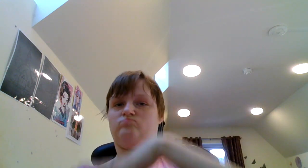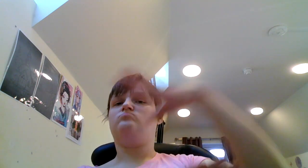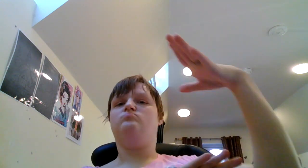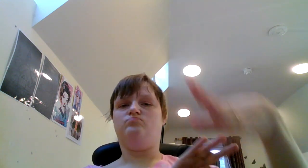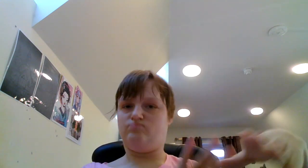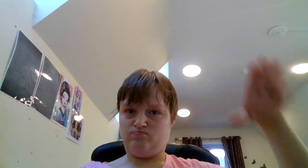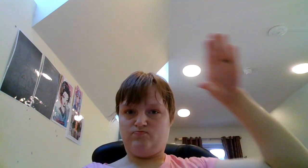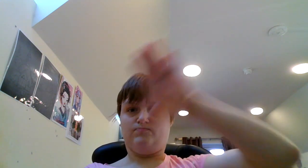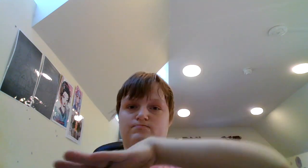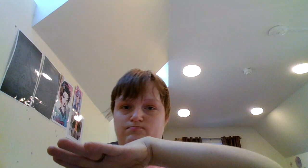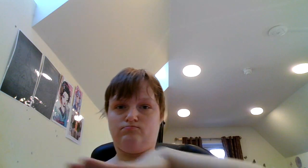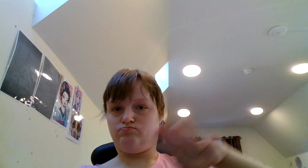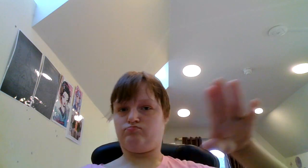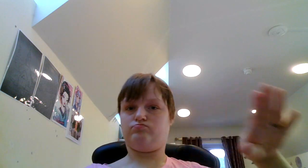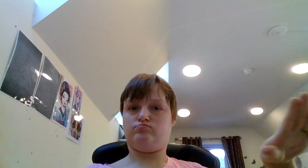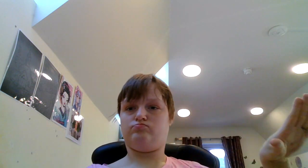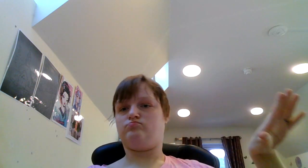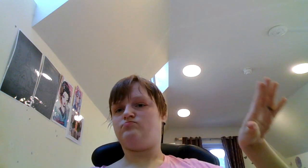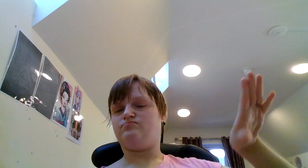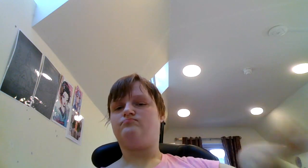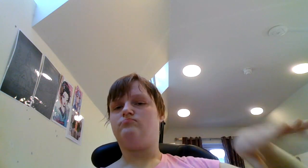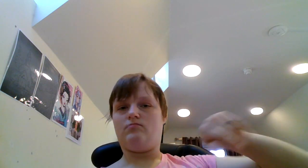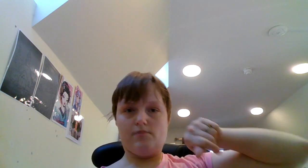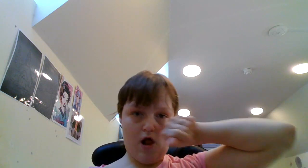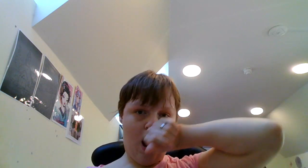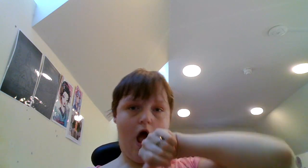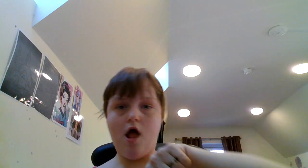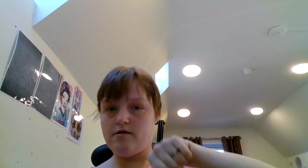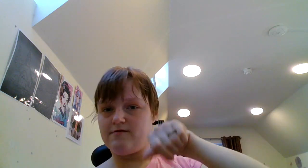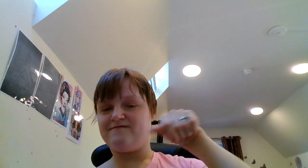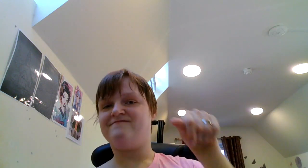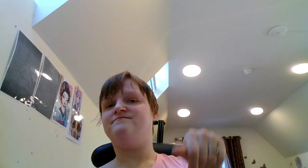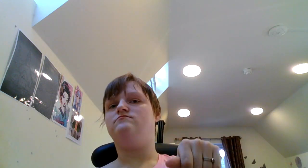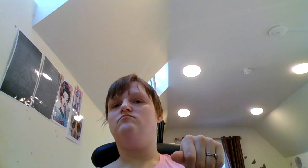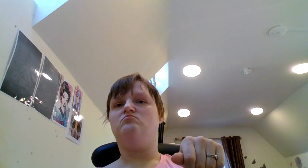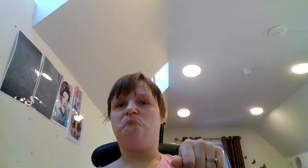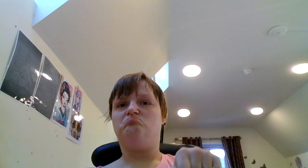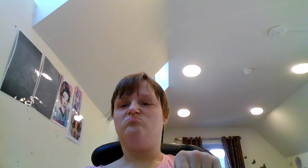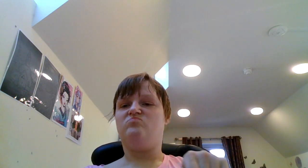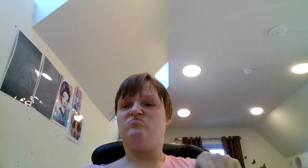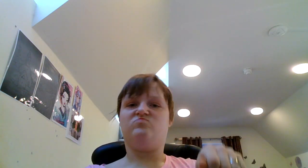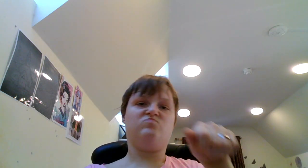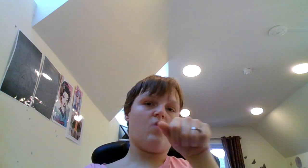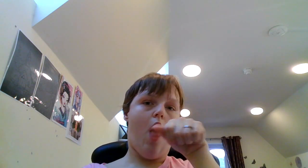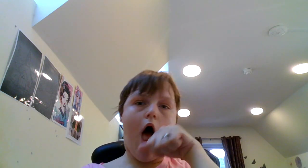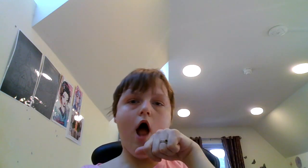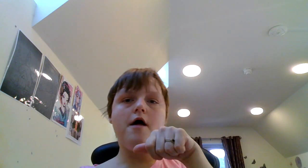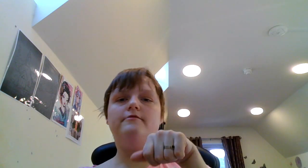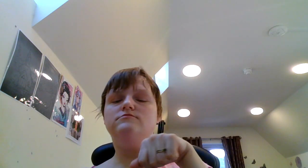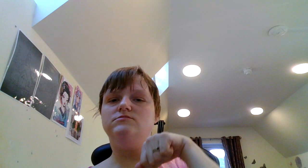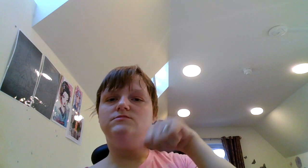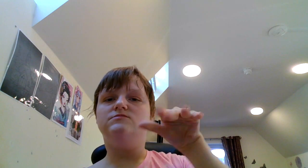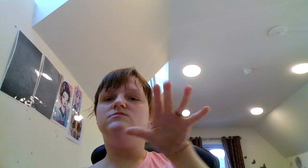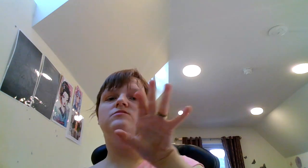stable overnight and between meals. Insulin taken with food or drink. This is